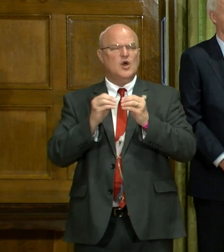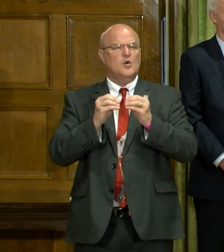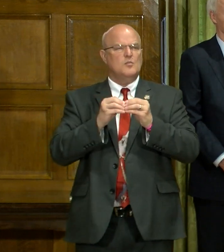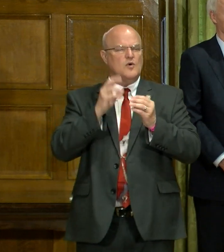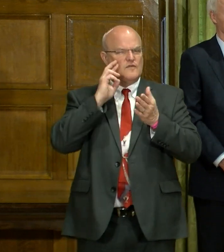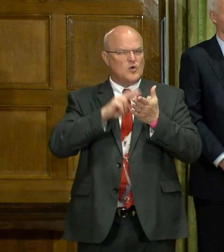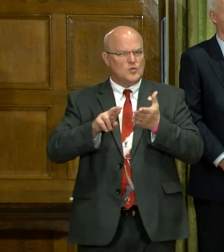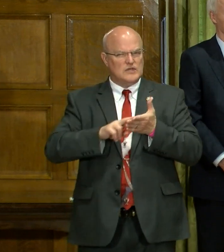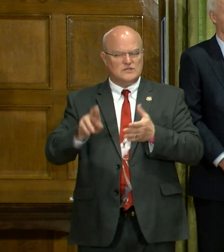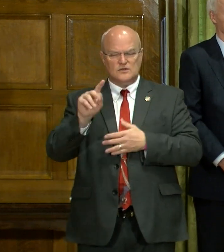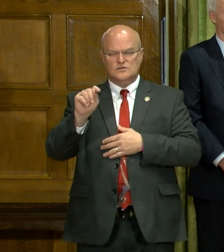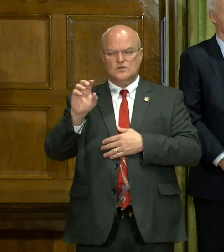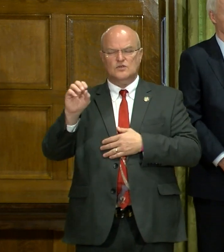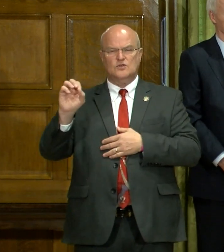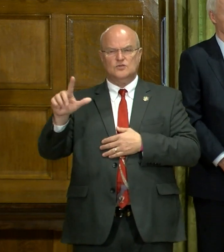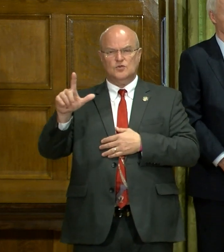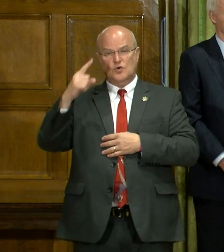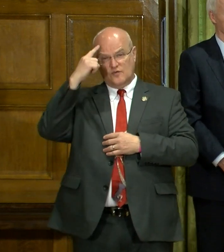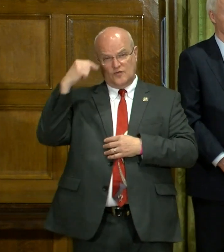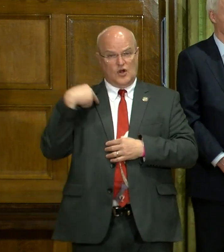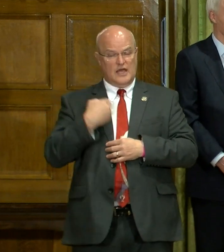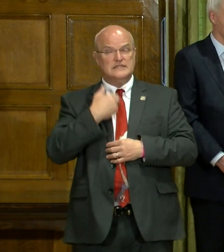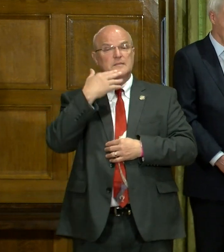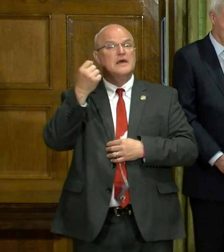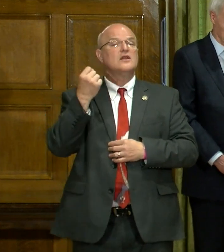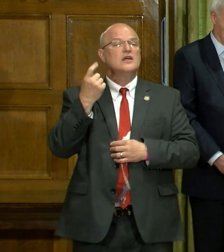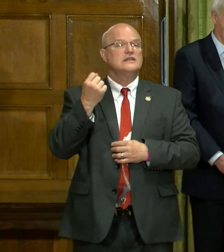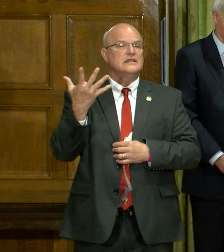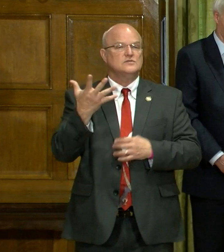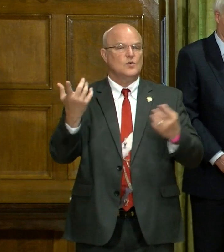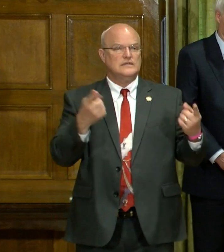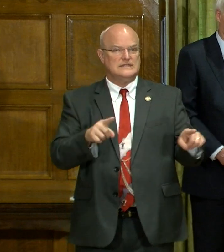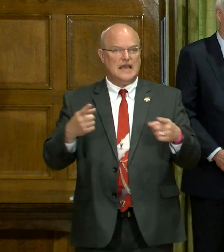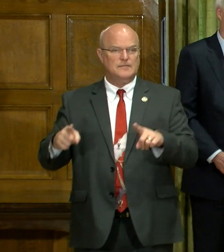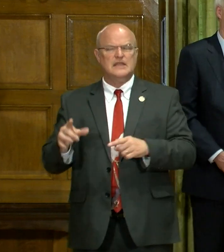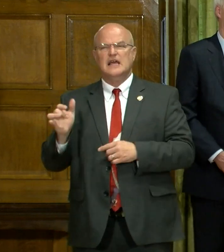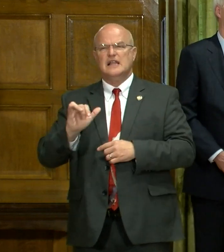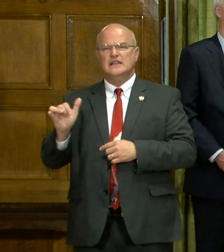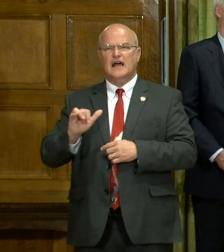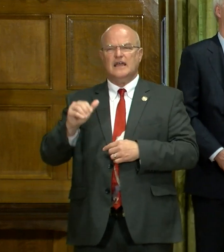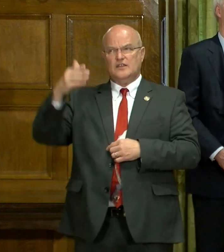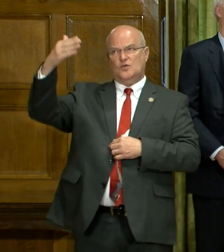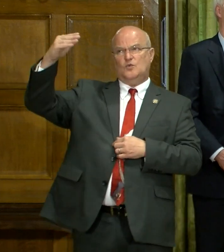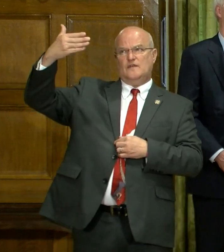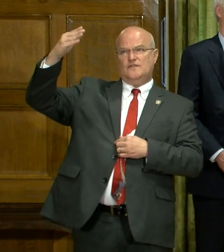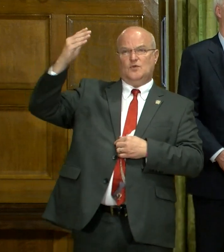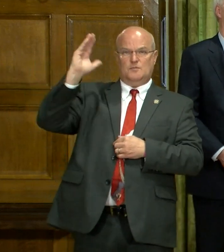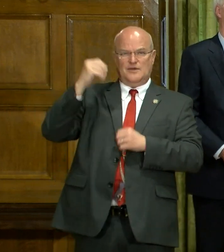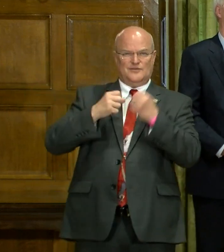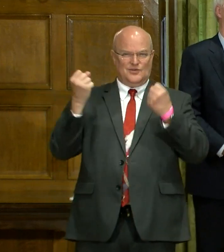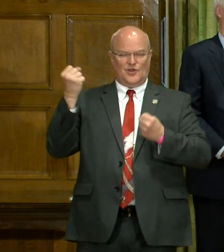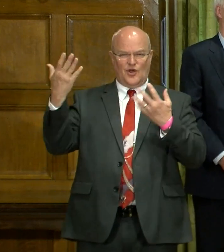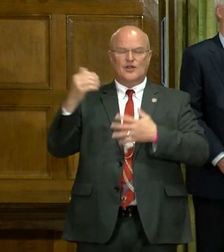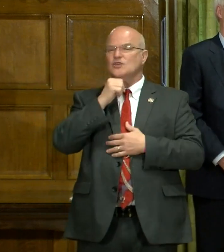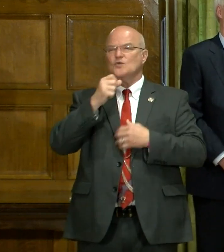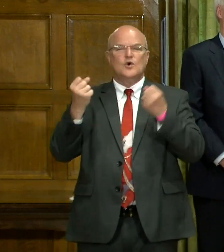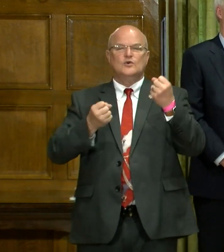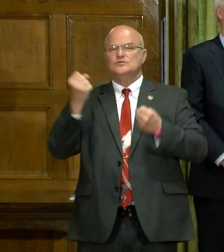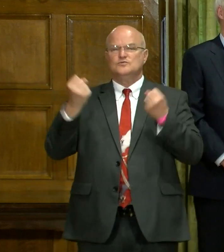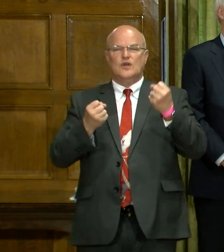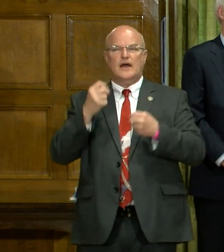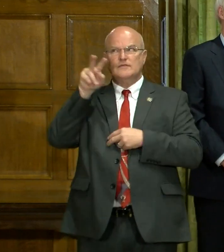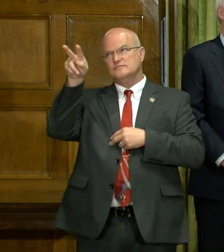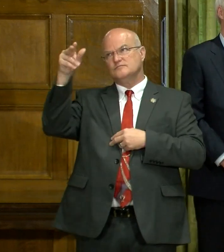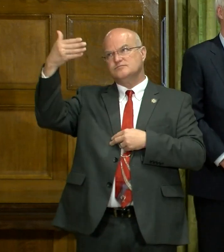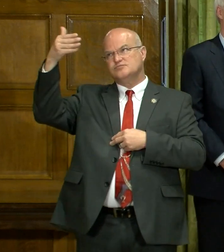a research tool for us to better understand what's happened, kind of like the rear view mirror. You wouldn't want to try and drive a